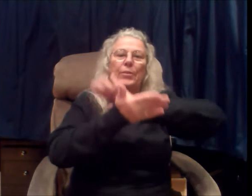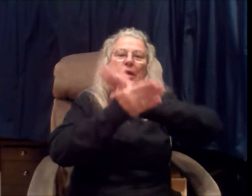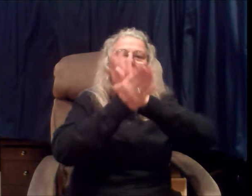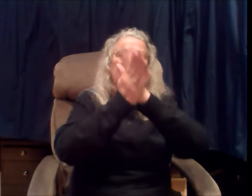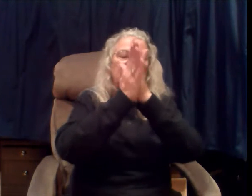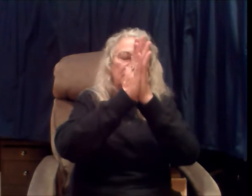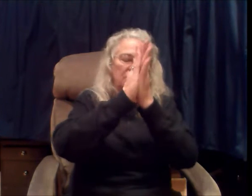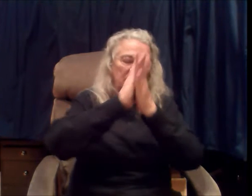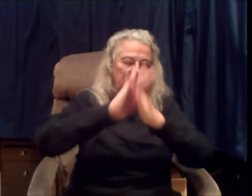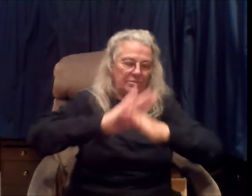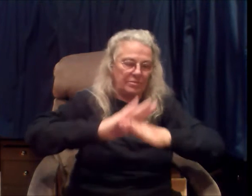peace.